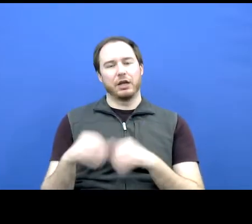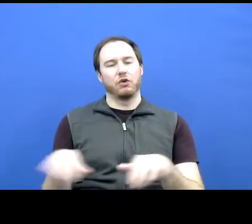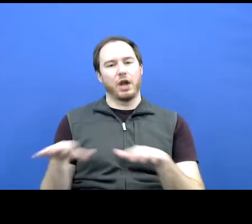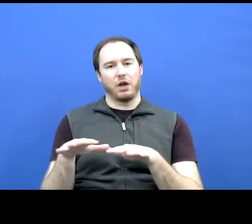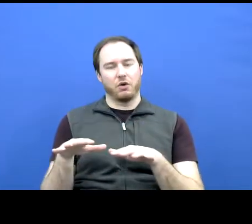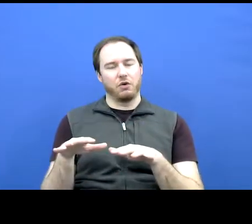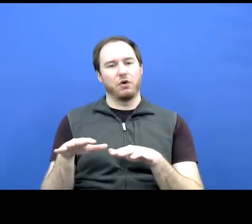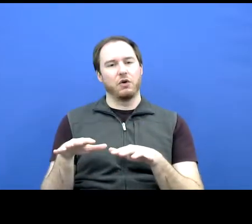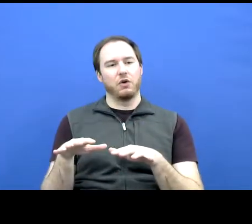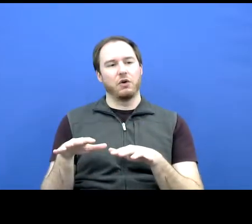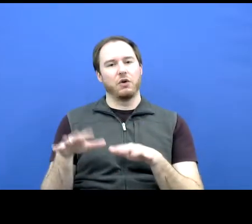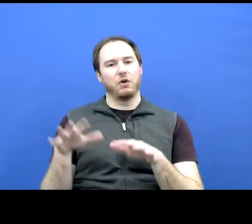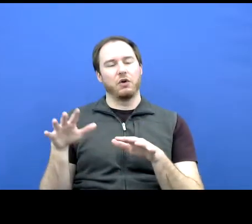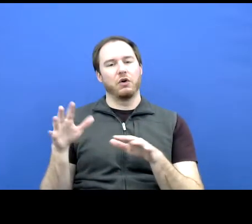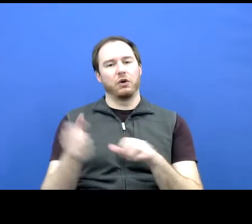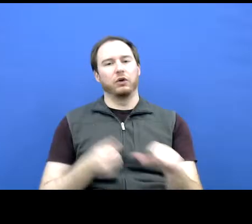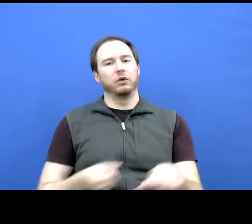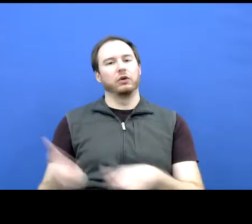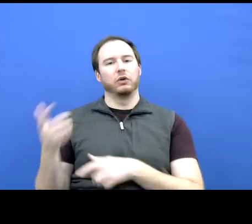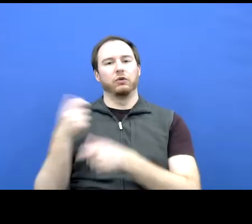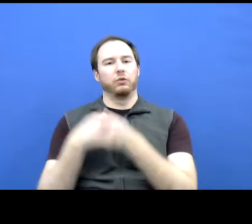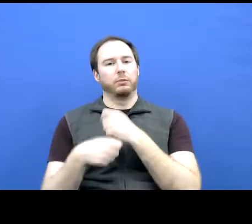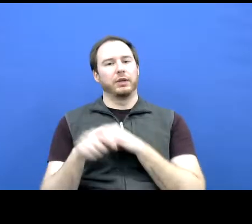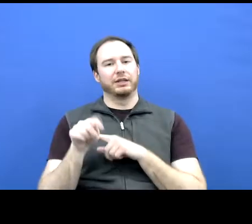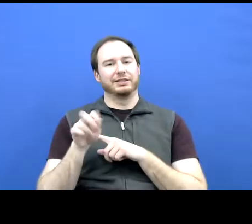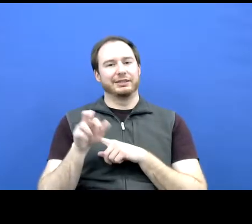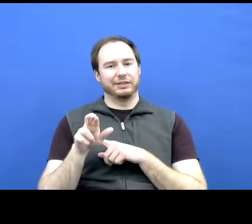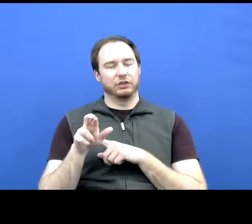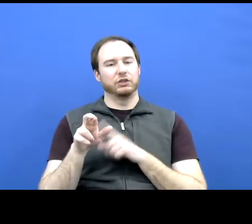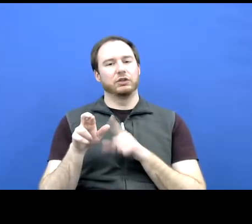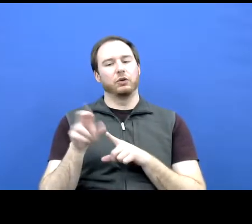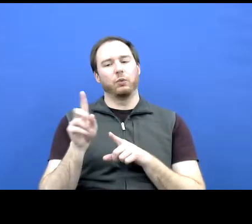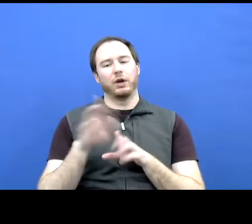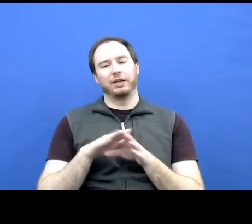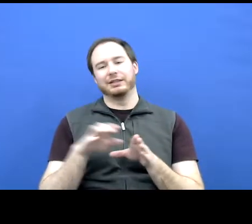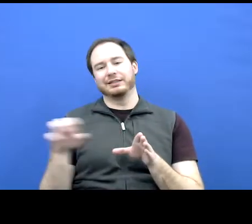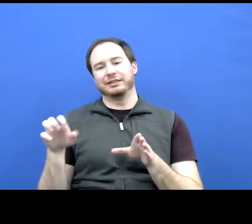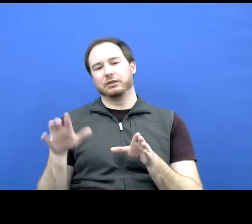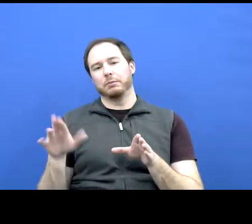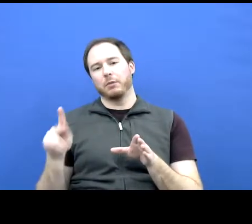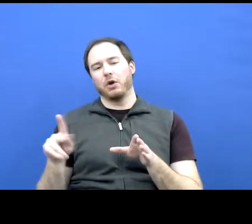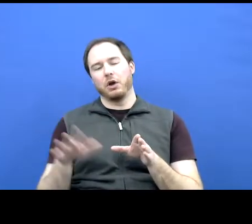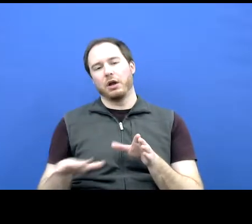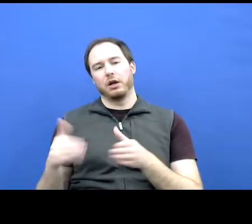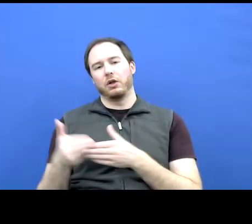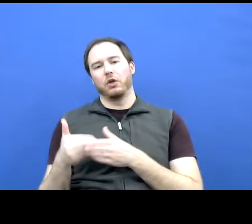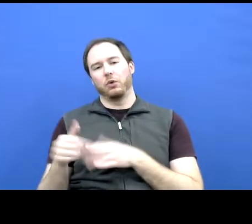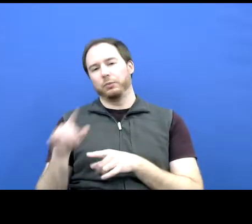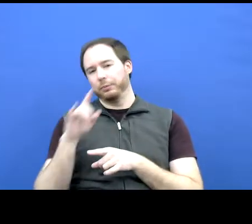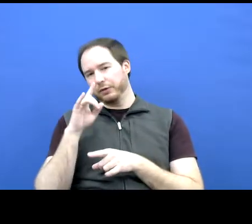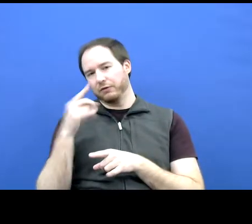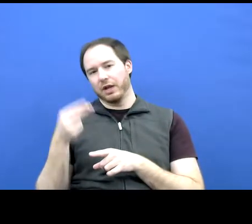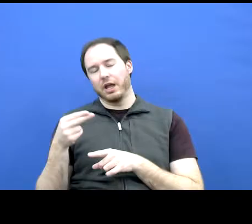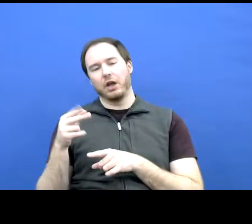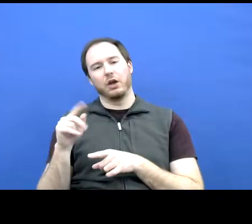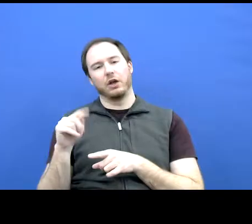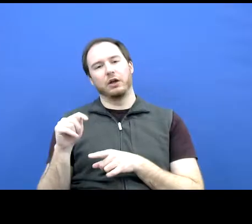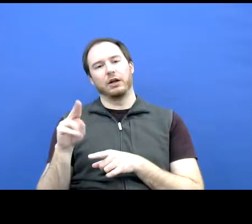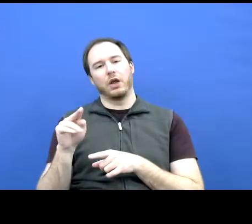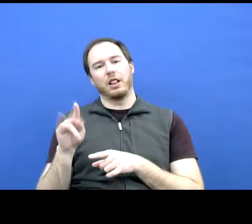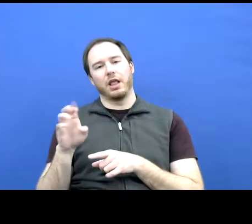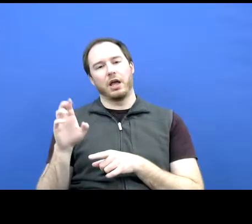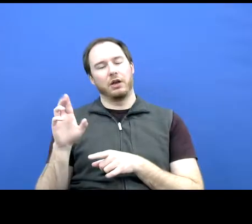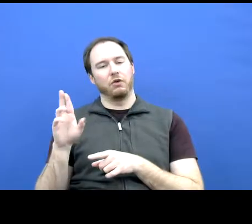playground at Tinker. It's on the eastern side of the park, close to Pittsford Henrietta Town Line